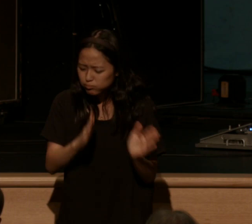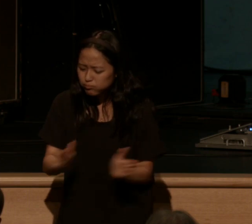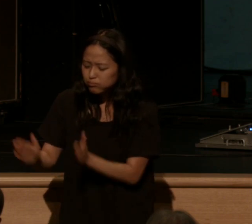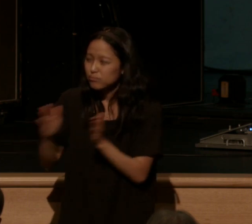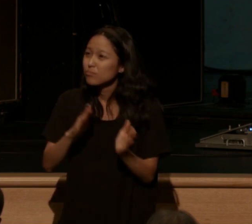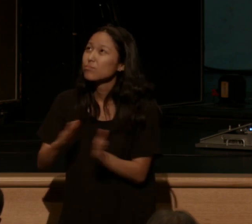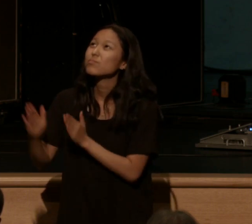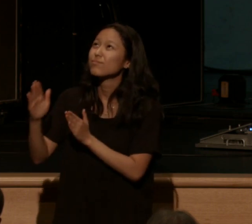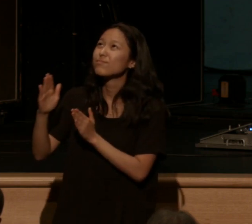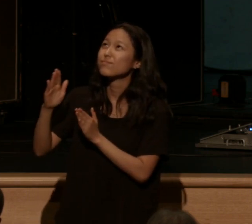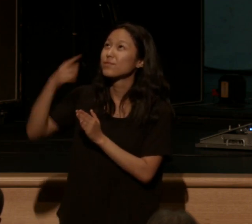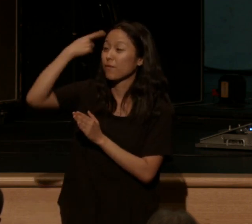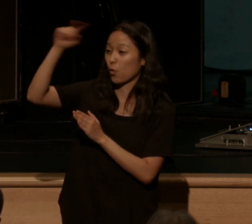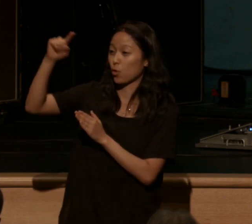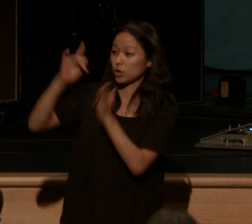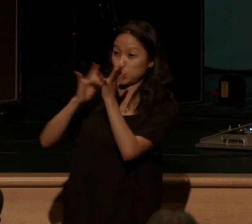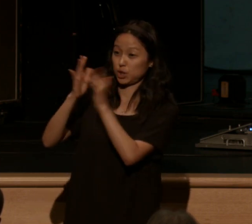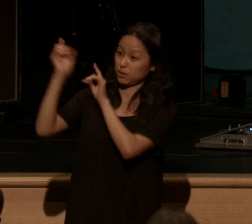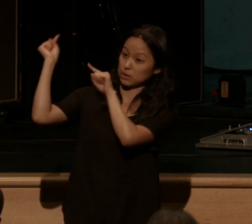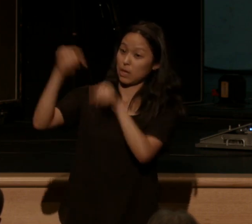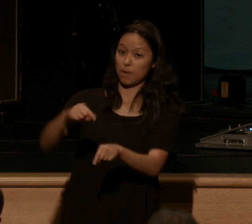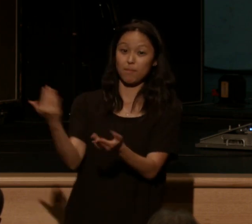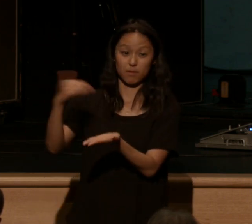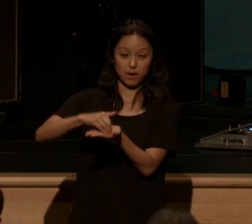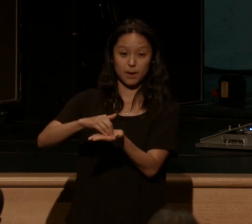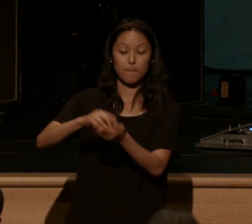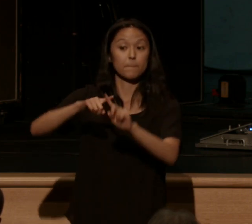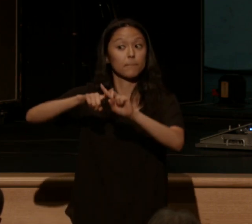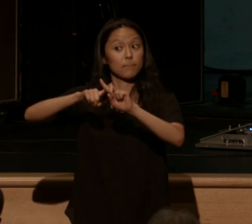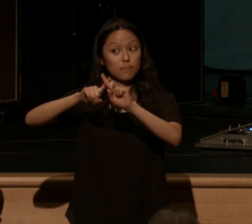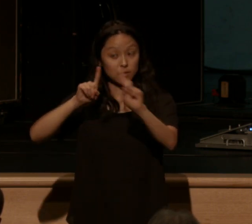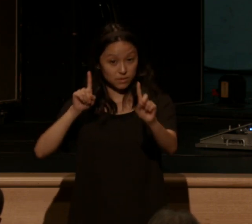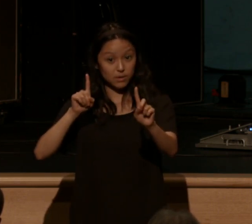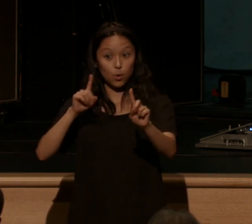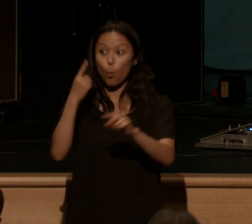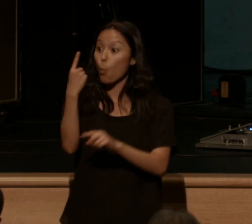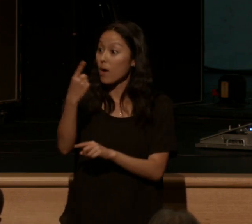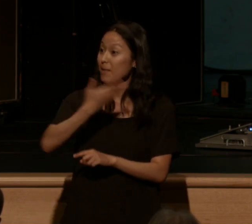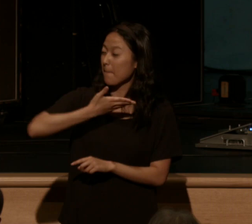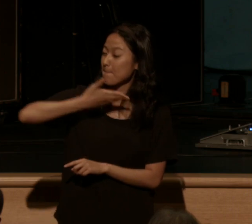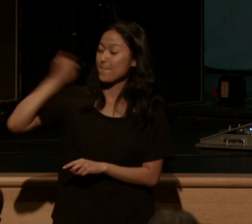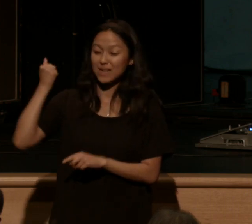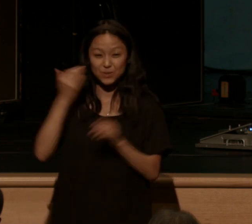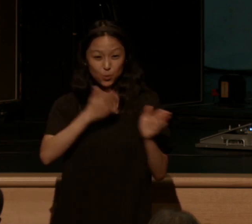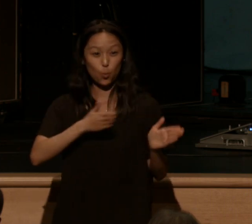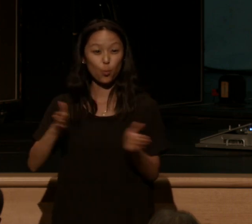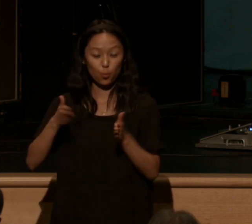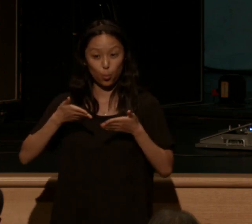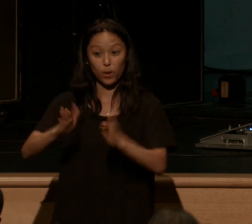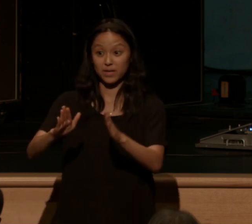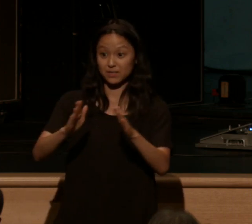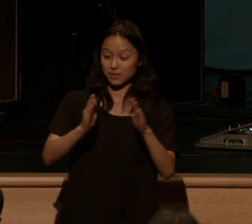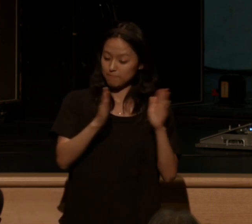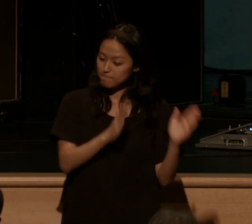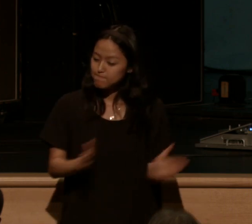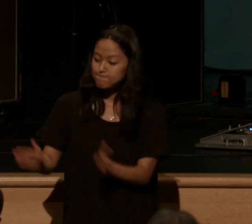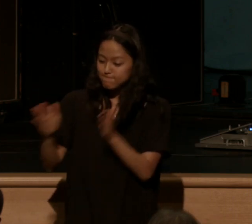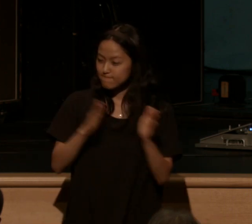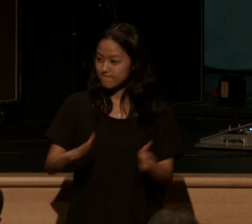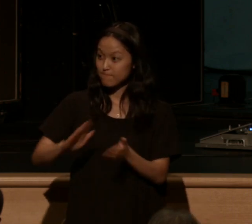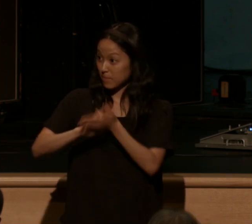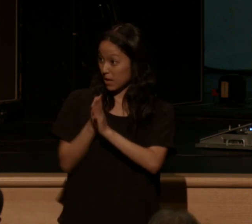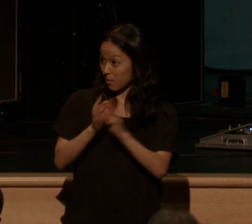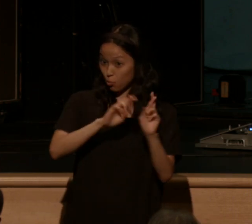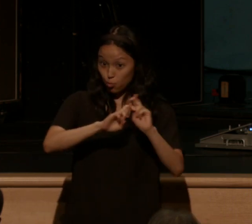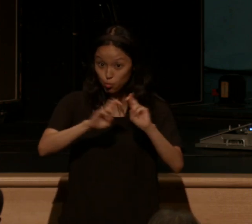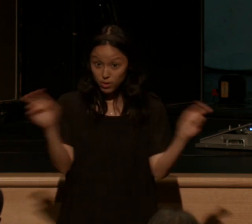to long. We're commanded in Scripture to do that. However, one of the best ways we are ready and